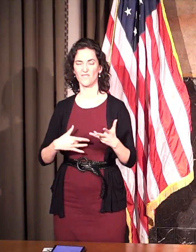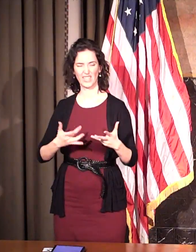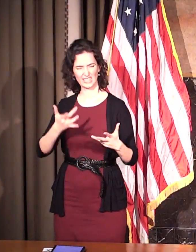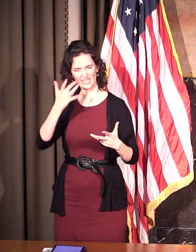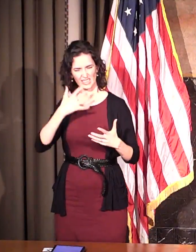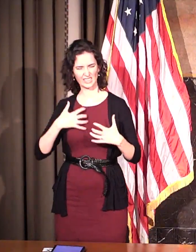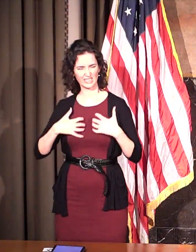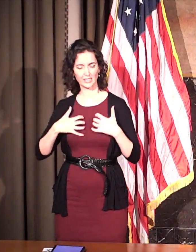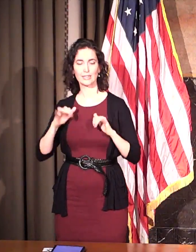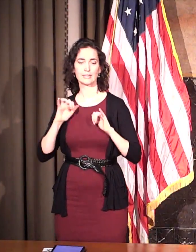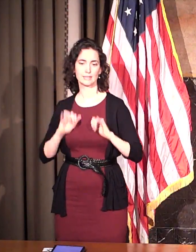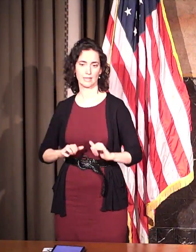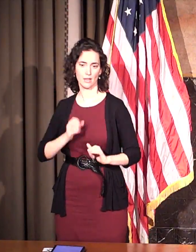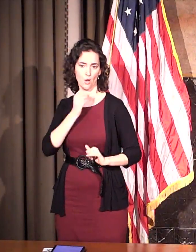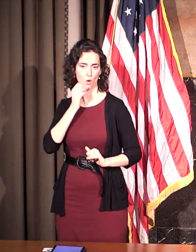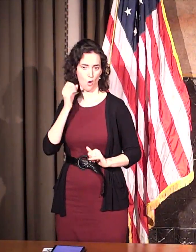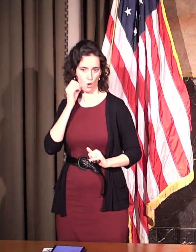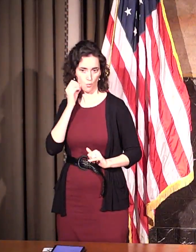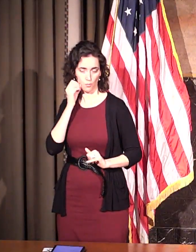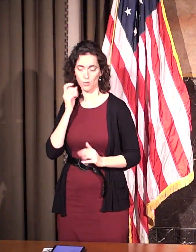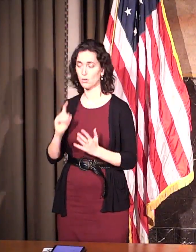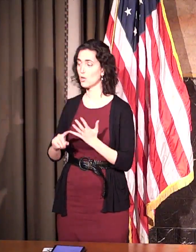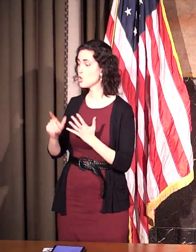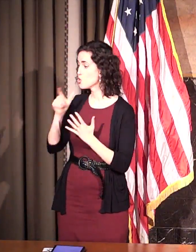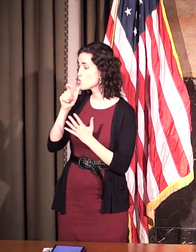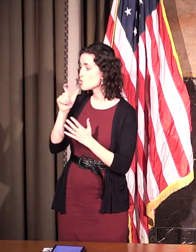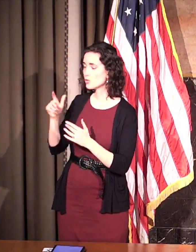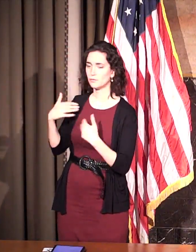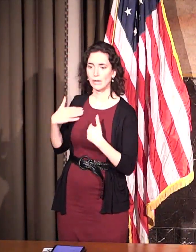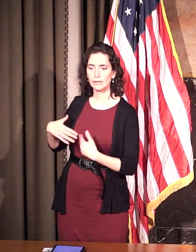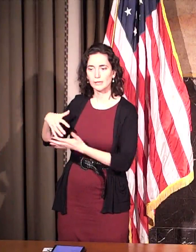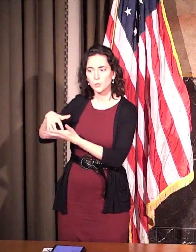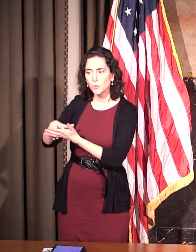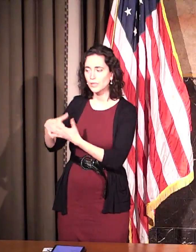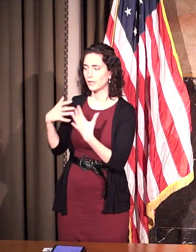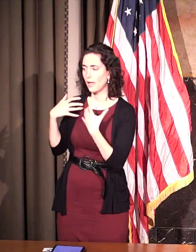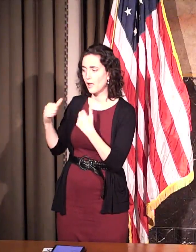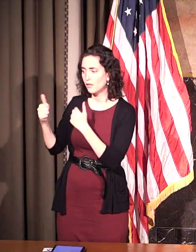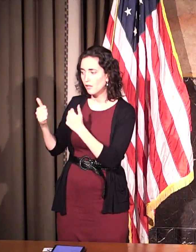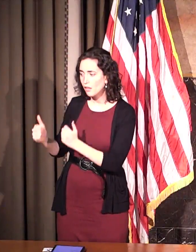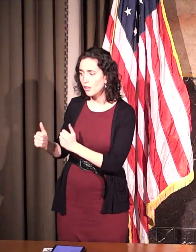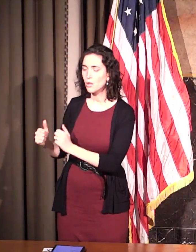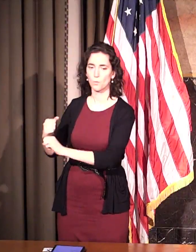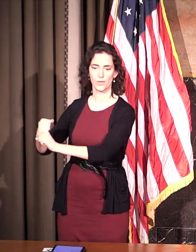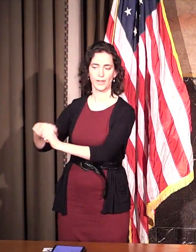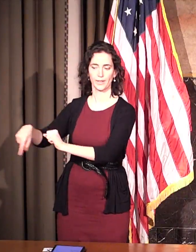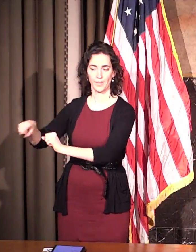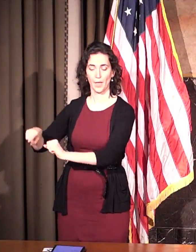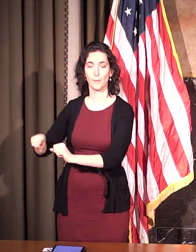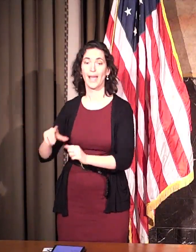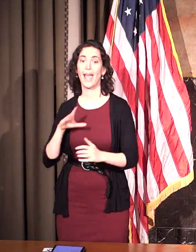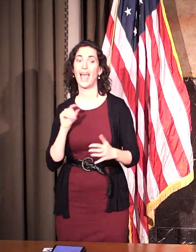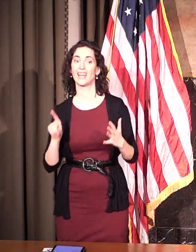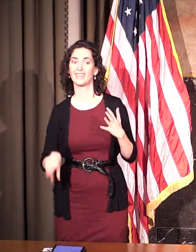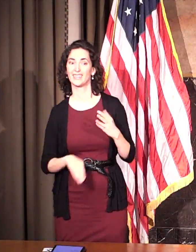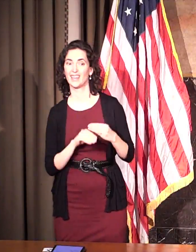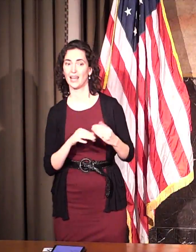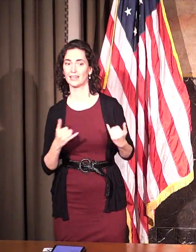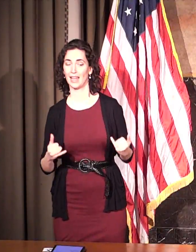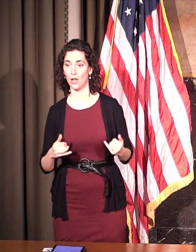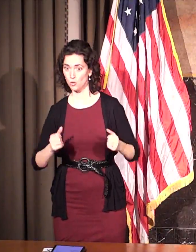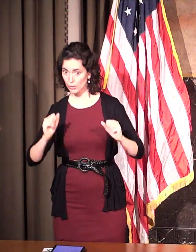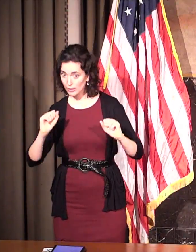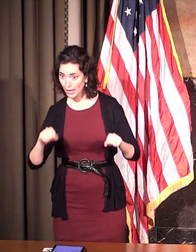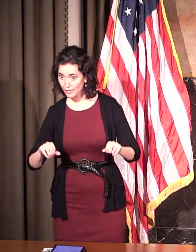sick, protecting the vulnerable, and now get the vaccine when you're able to do so. These things